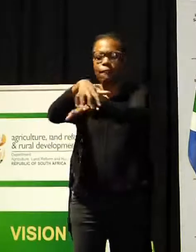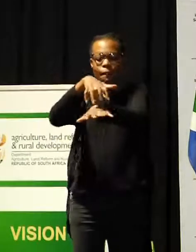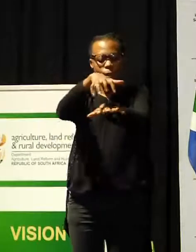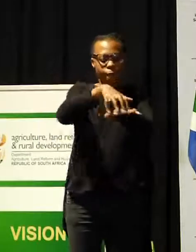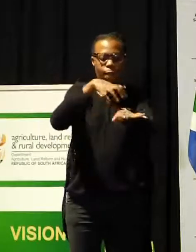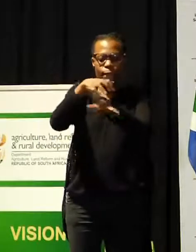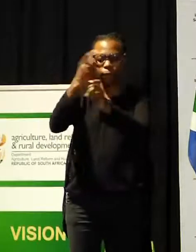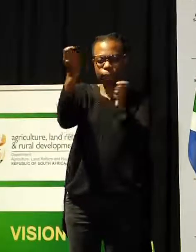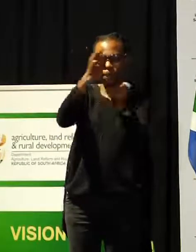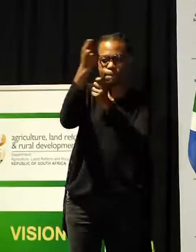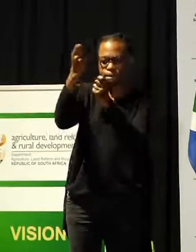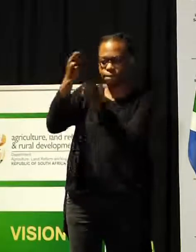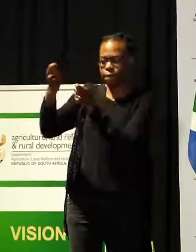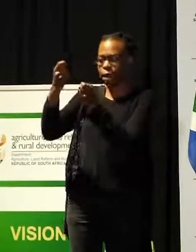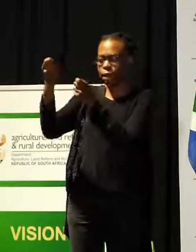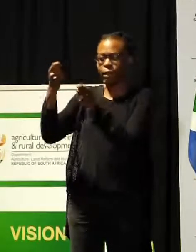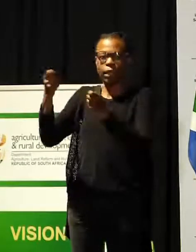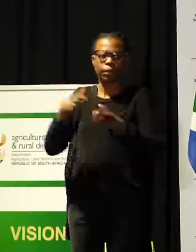We had